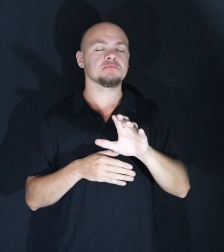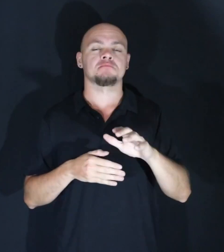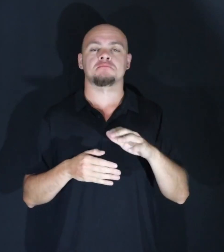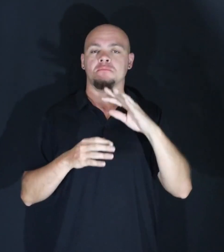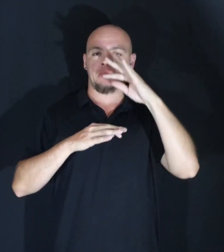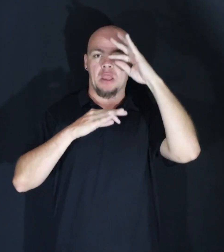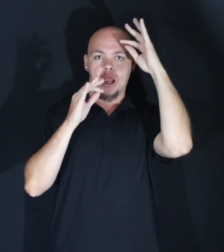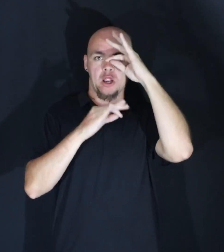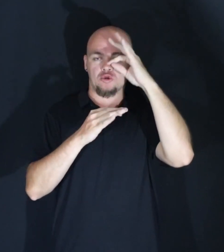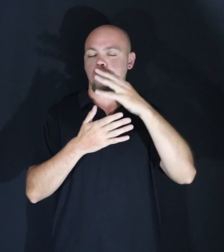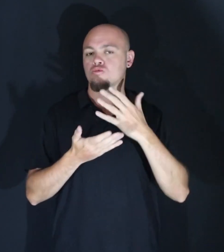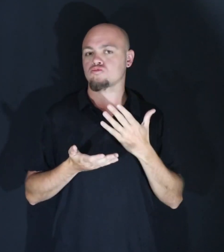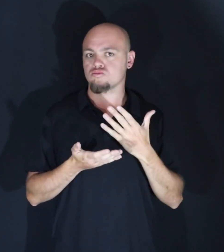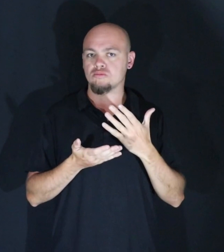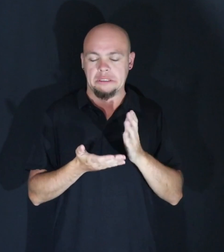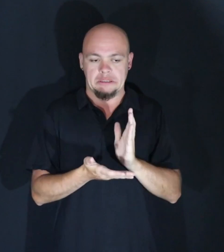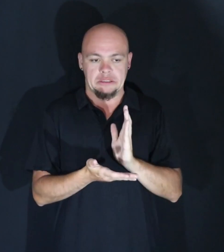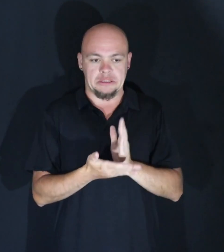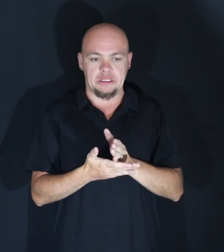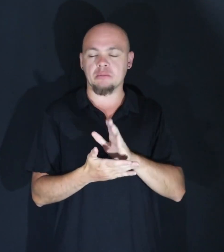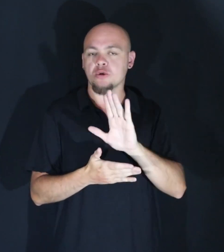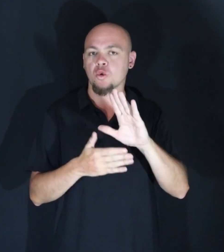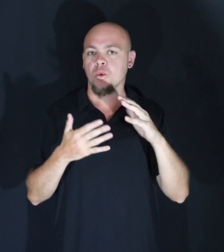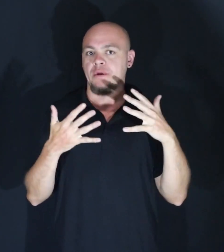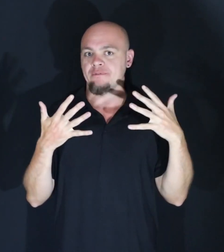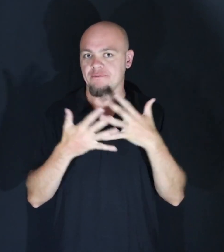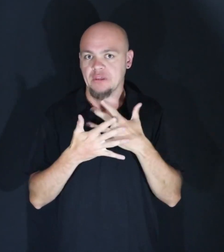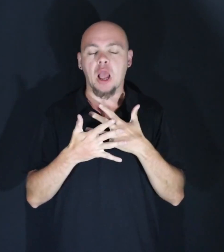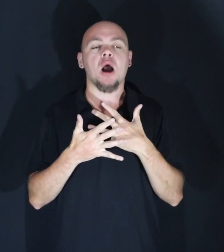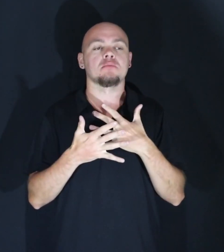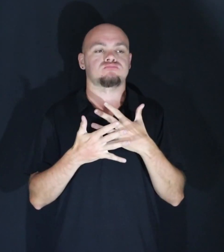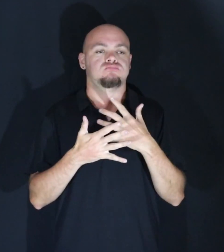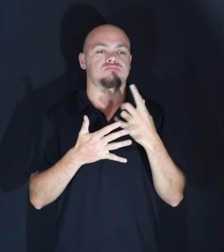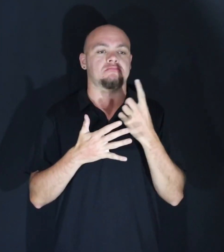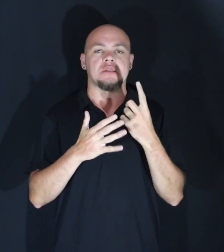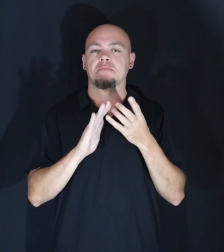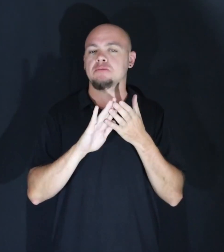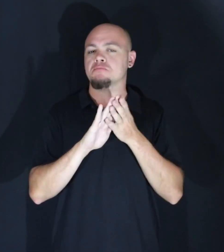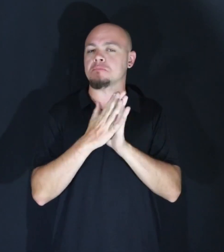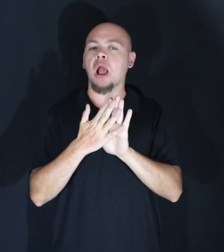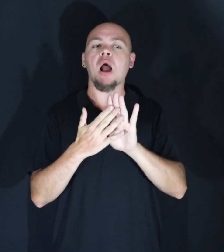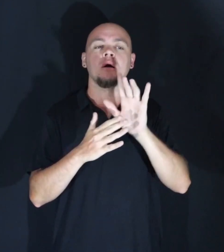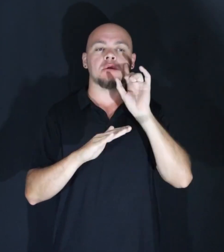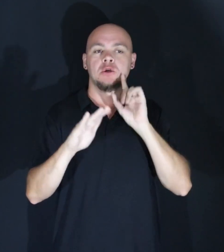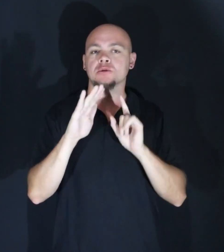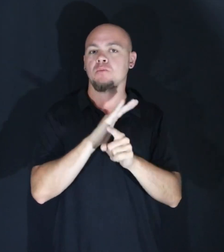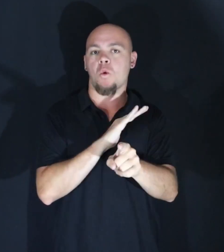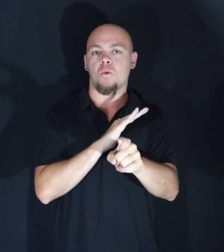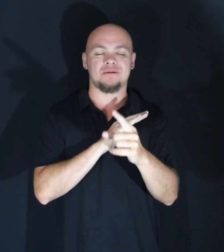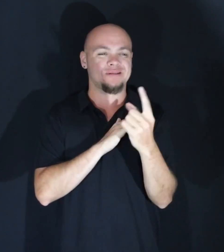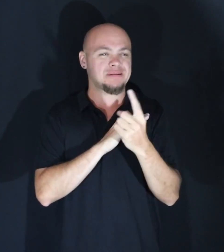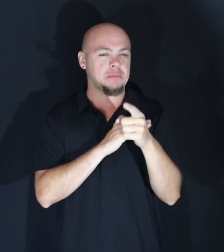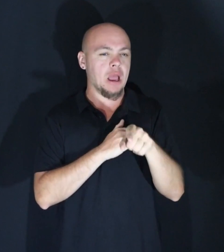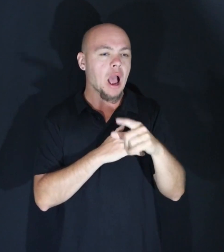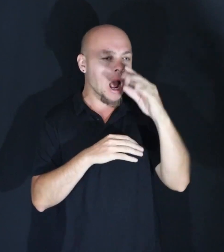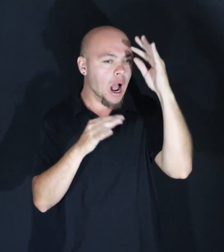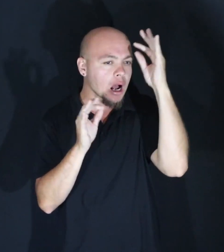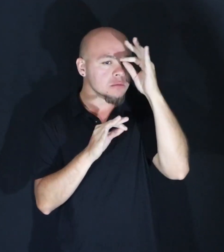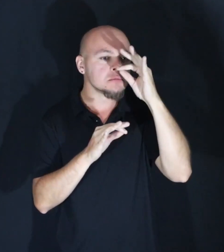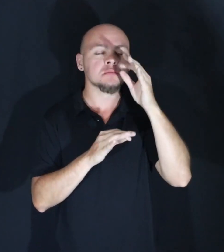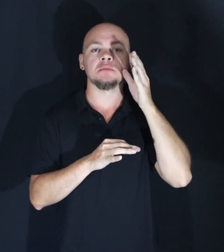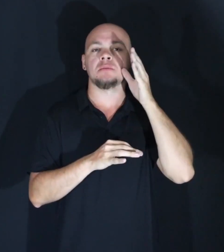unknown stops becoming something to fear, but becomes something to explore. My trip was unknown, but so was my